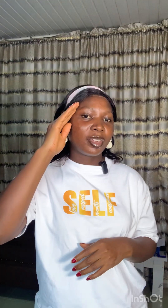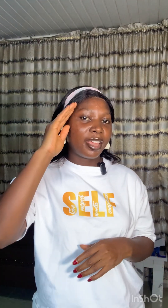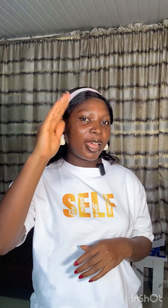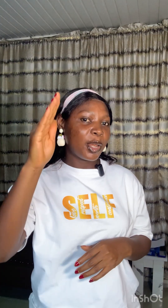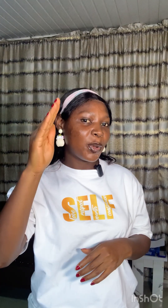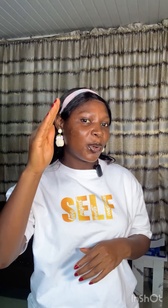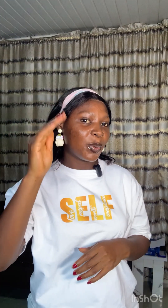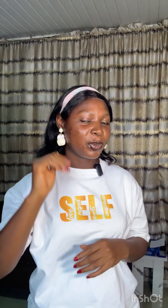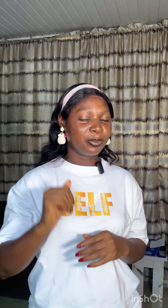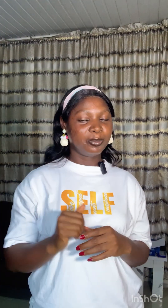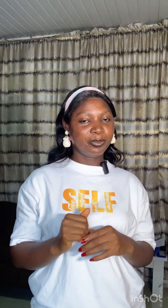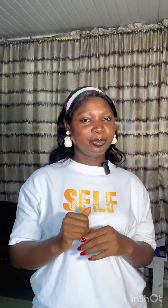Hello.